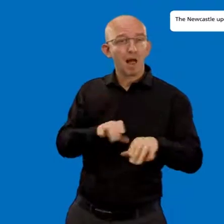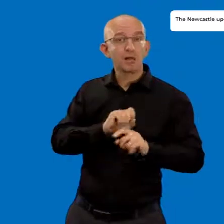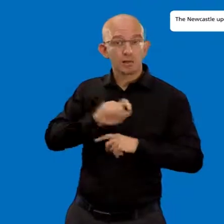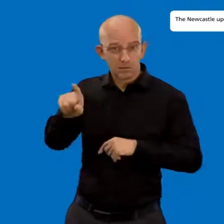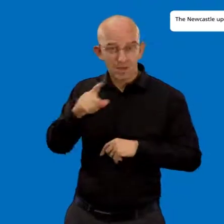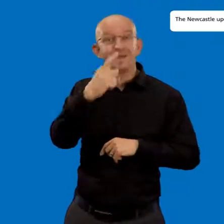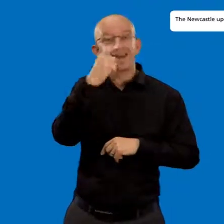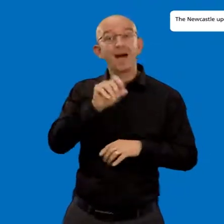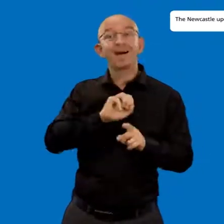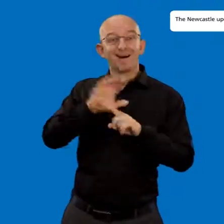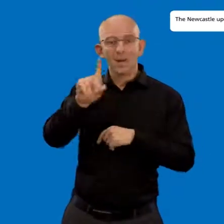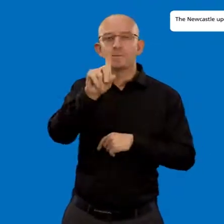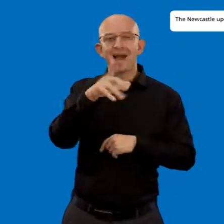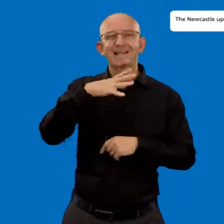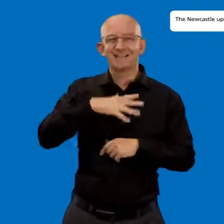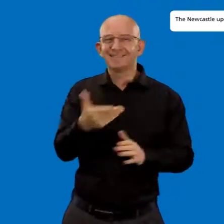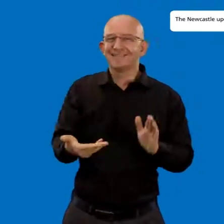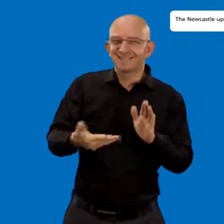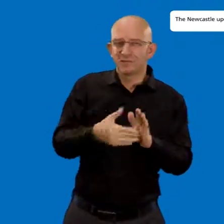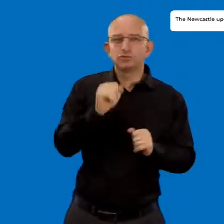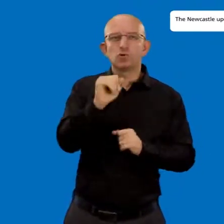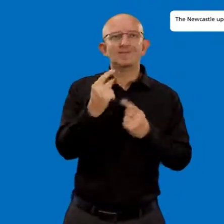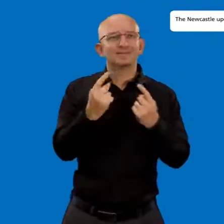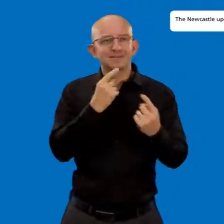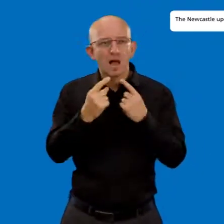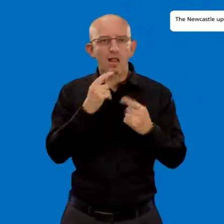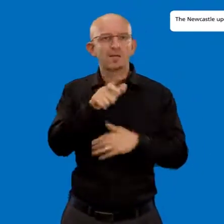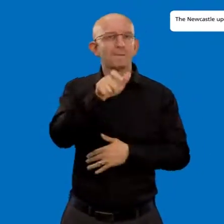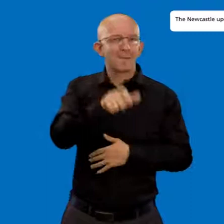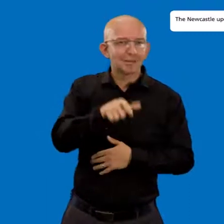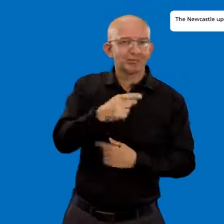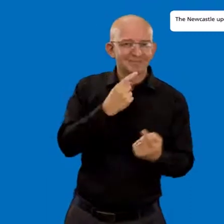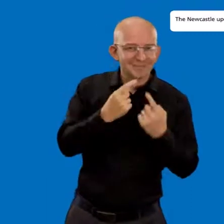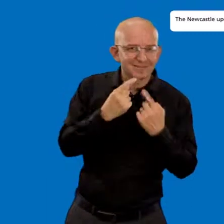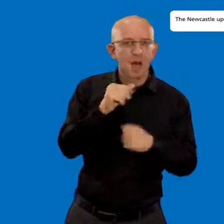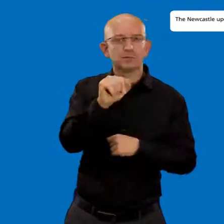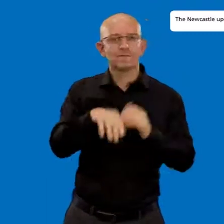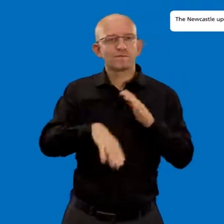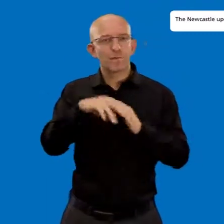patient details, including full name, date of birth and